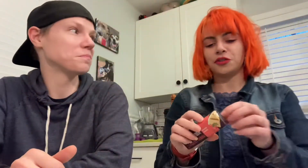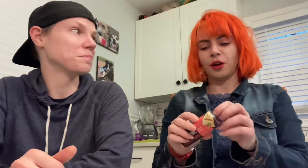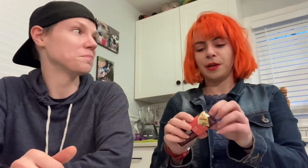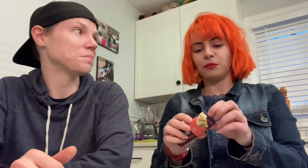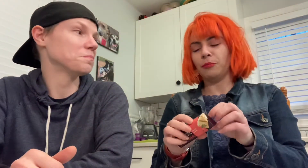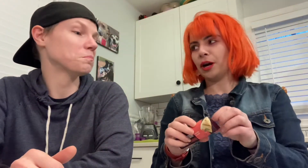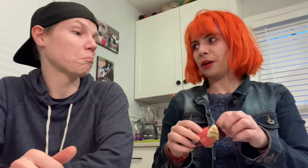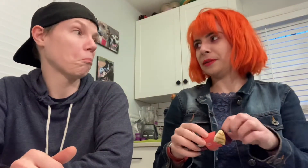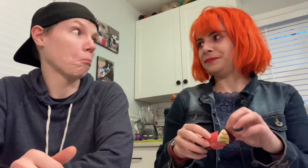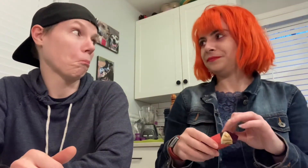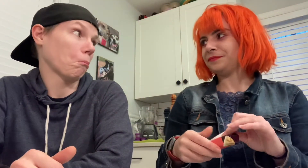Strawberry rhubarb.